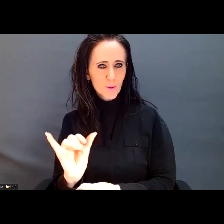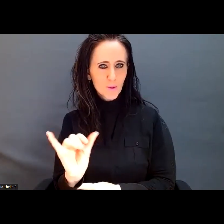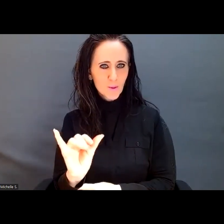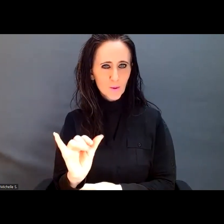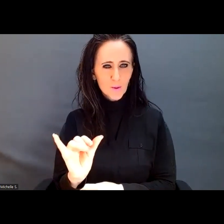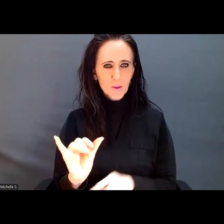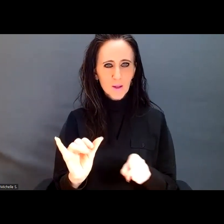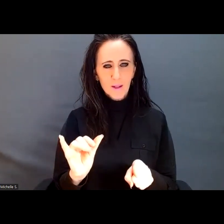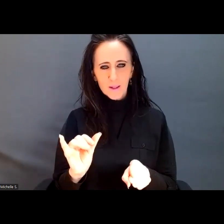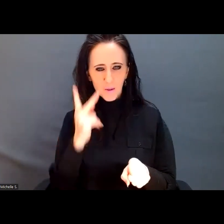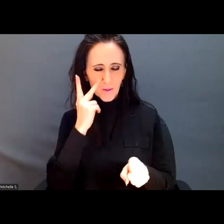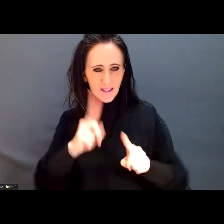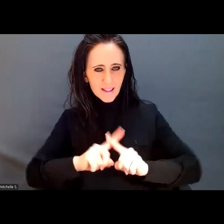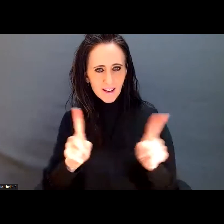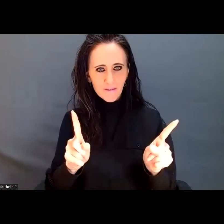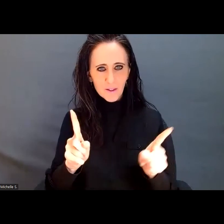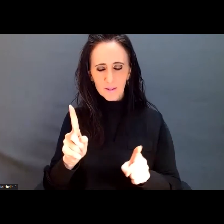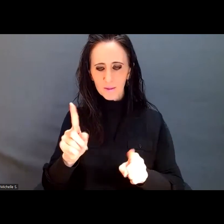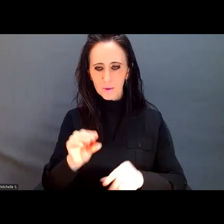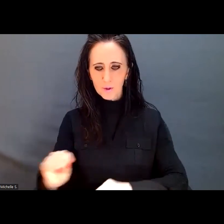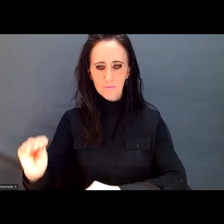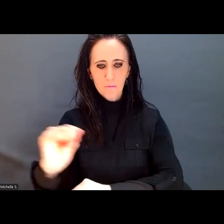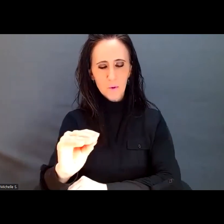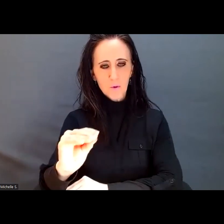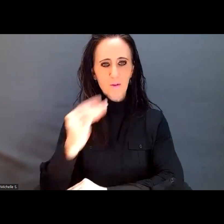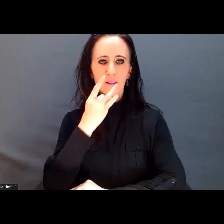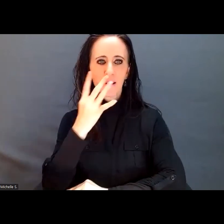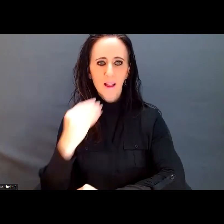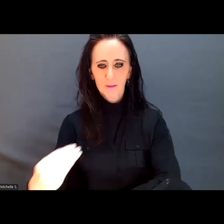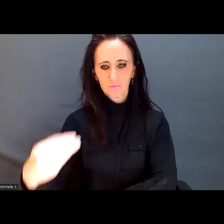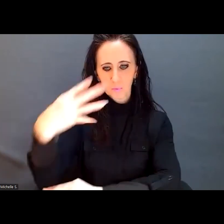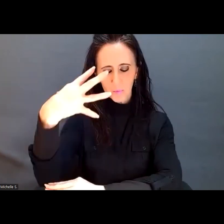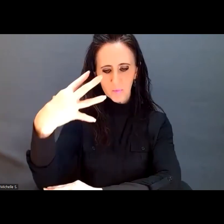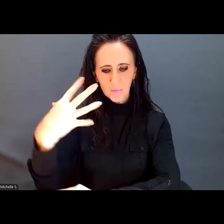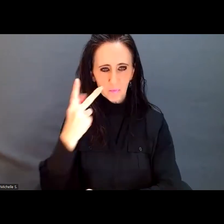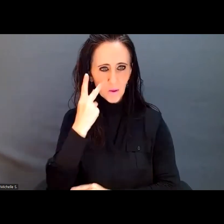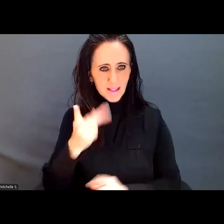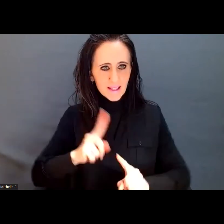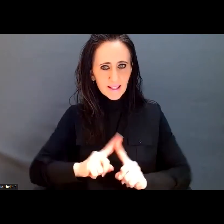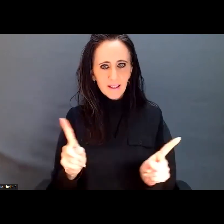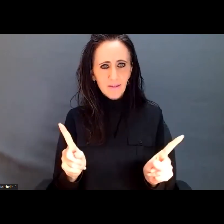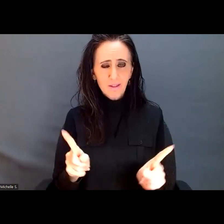effective here. Look what happens when you put it on. Totally different, right? $6,